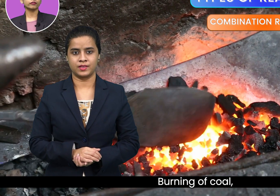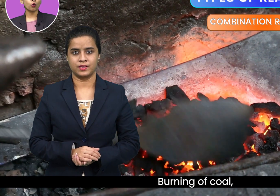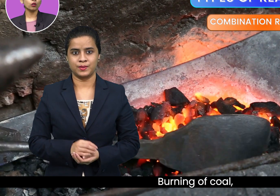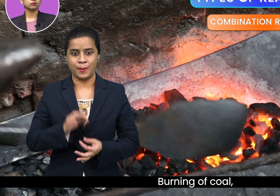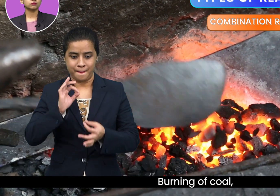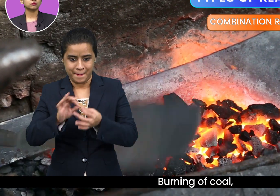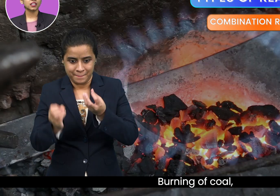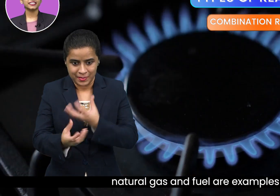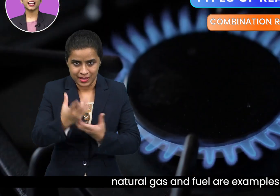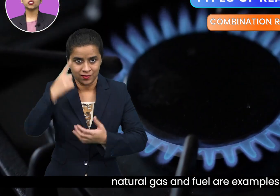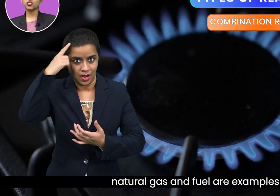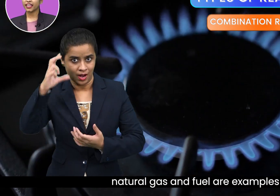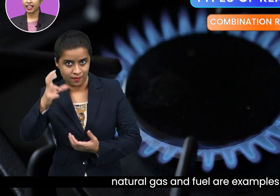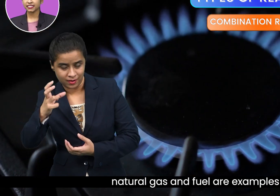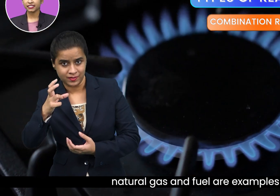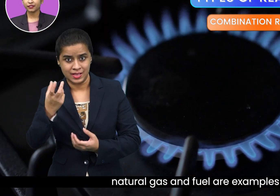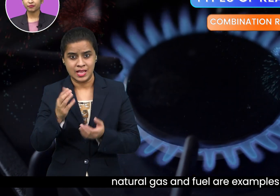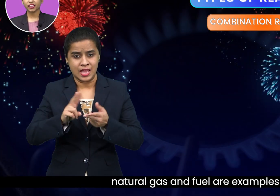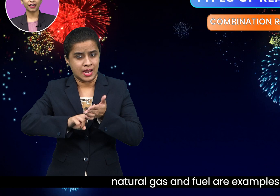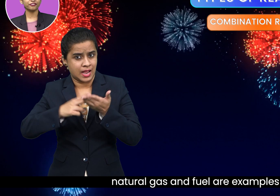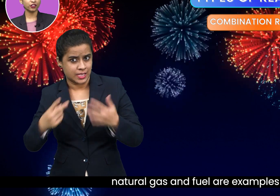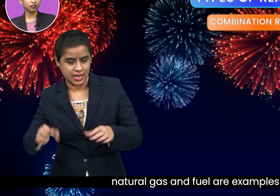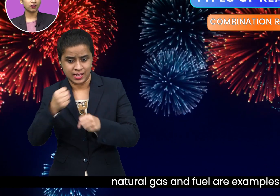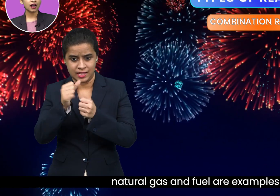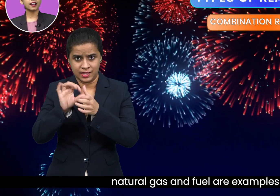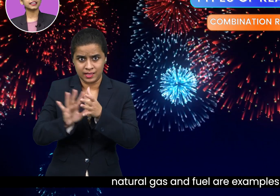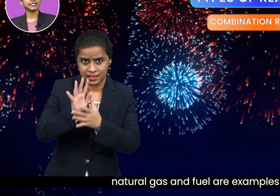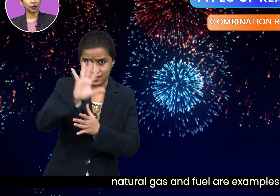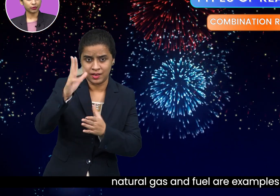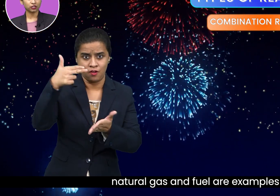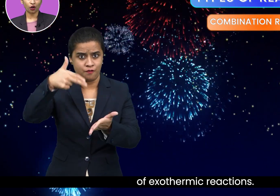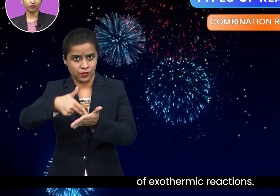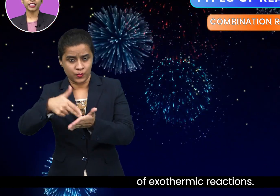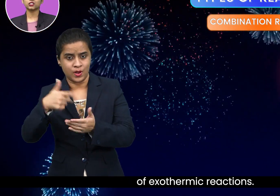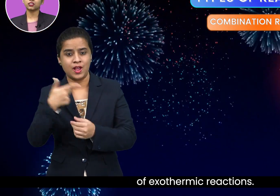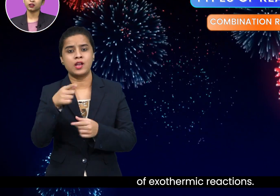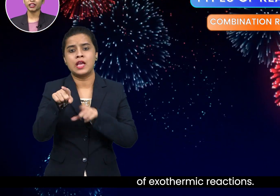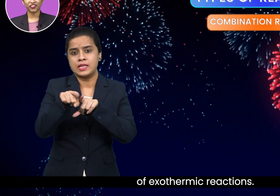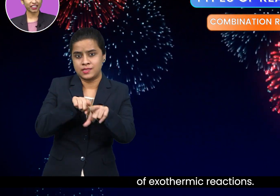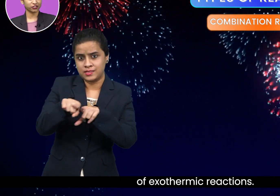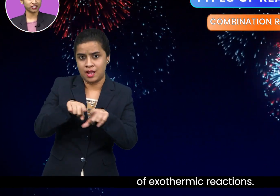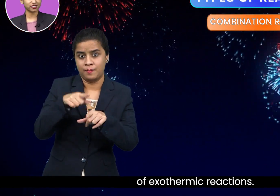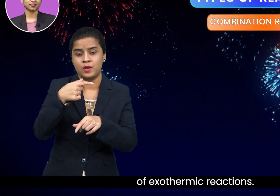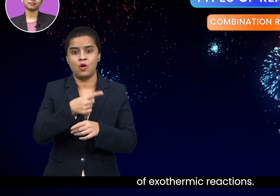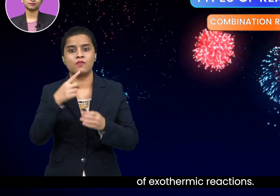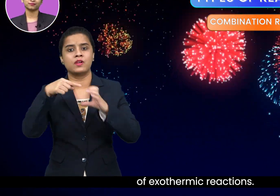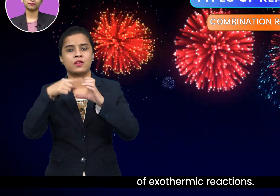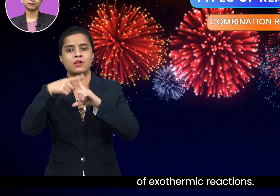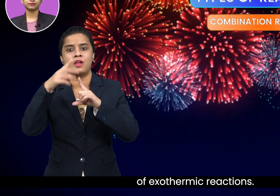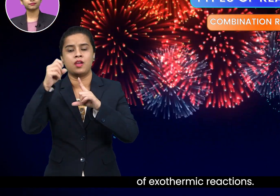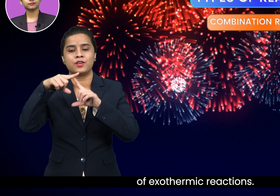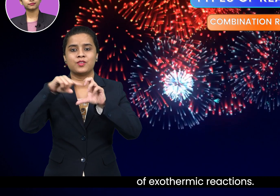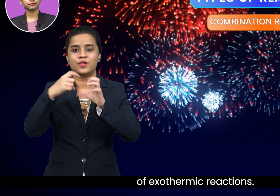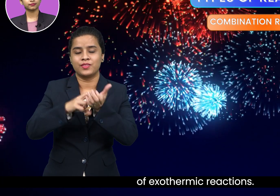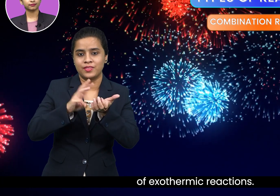Burning of coal, natural gas and fuel are examples of exothermic reactions.